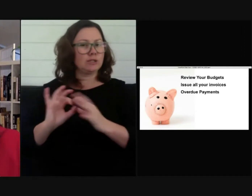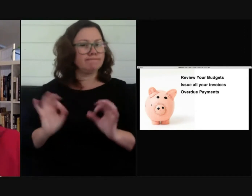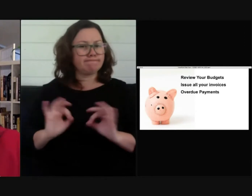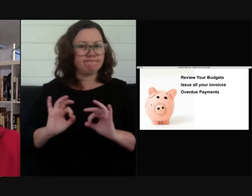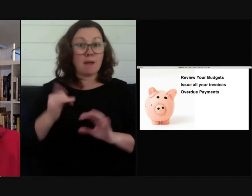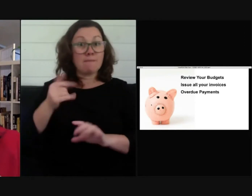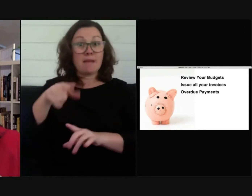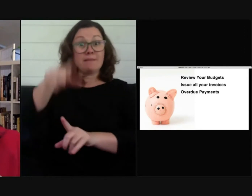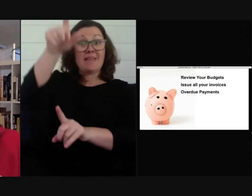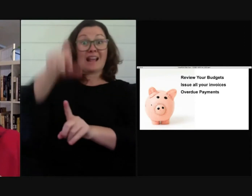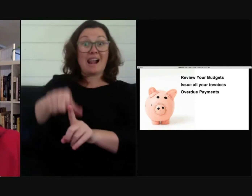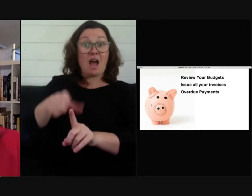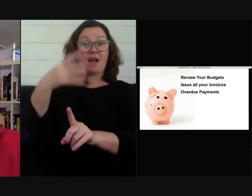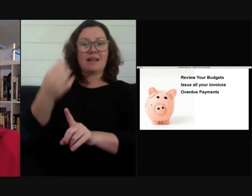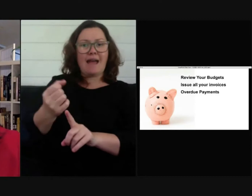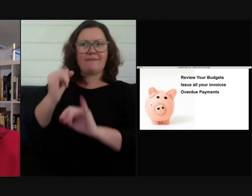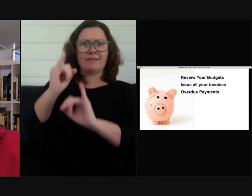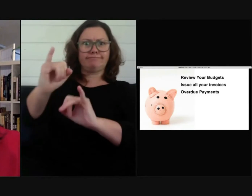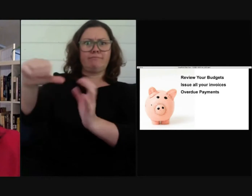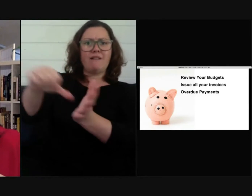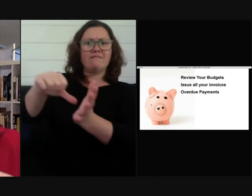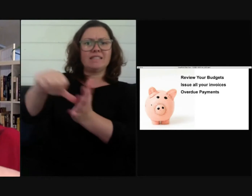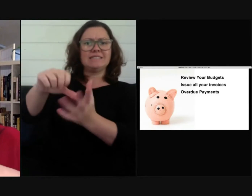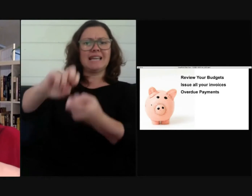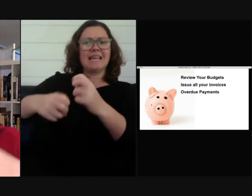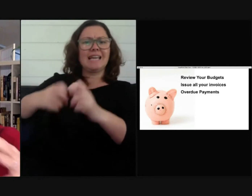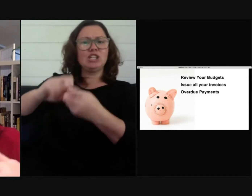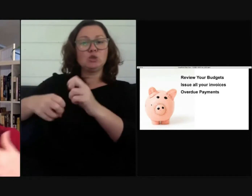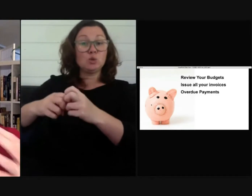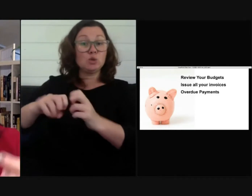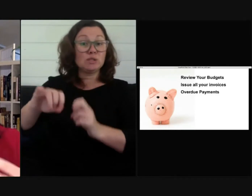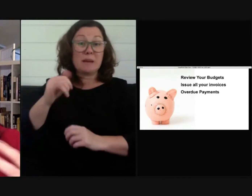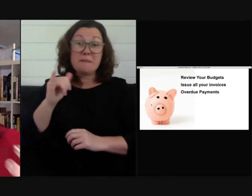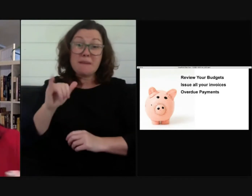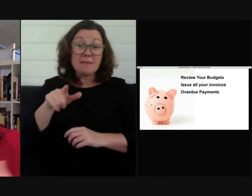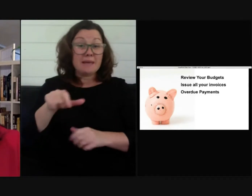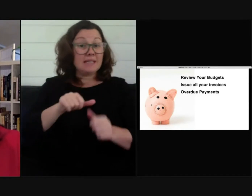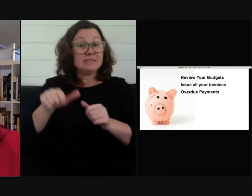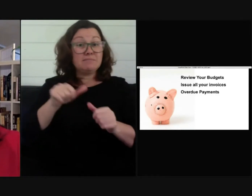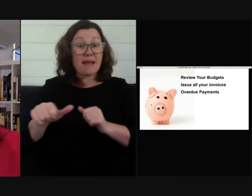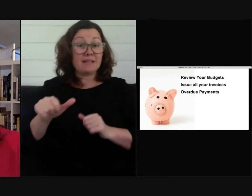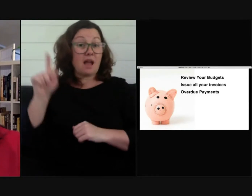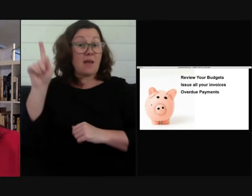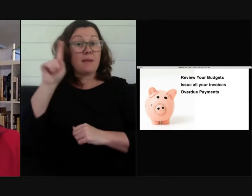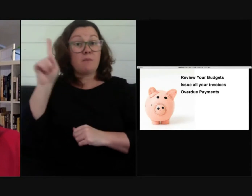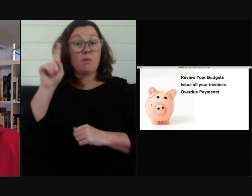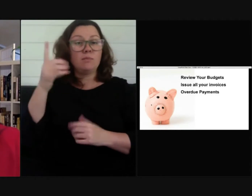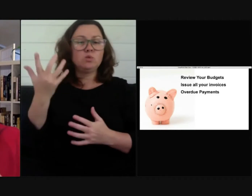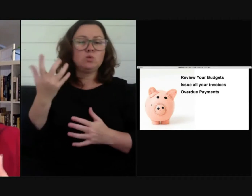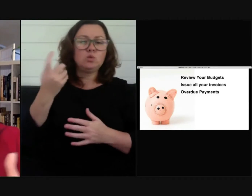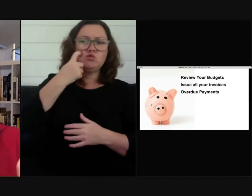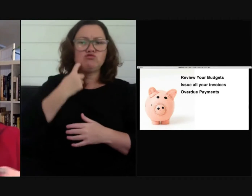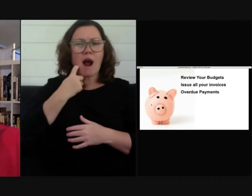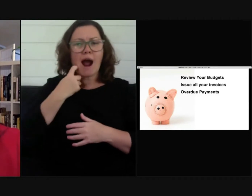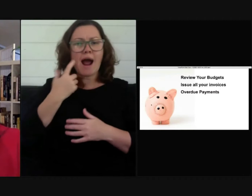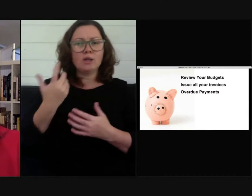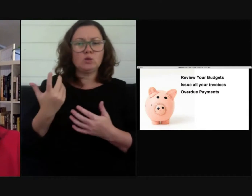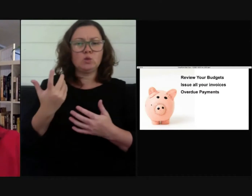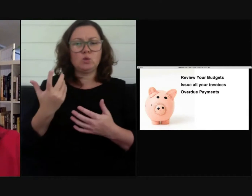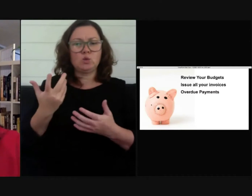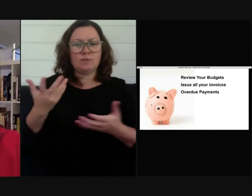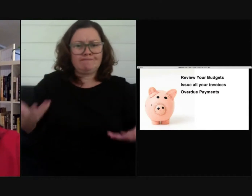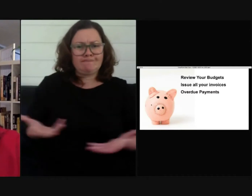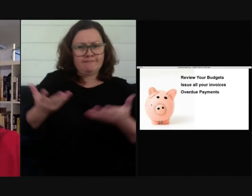it's really much more sensible at this point to try and create a relationship where you're going to be able to